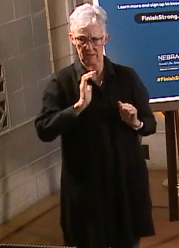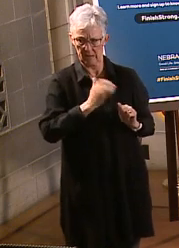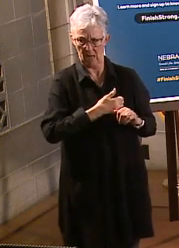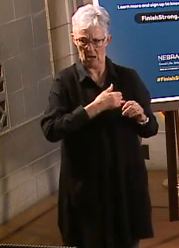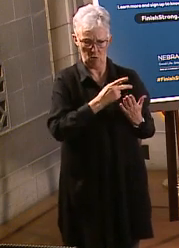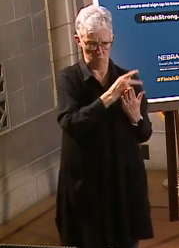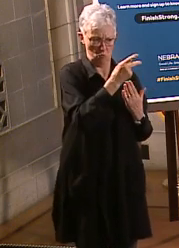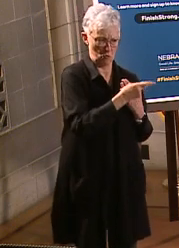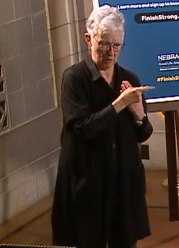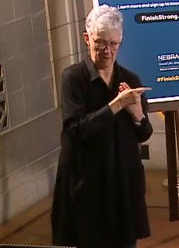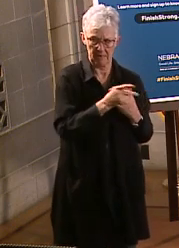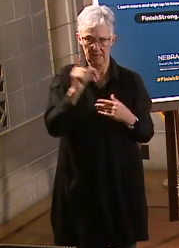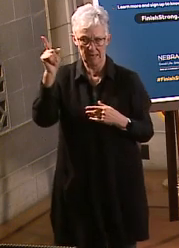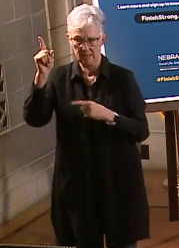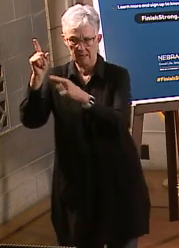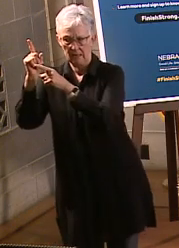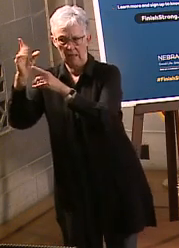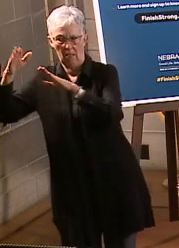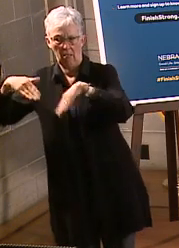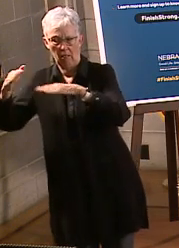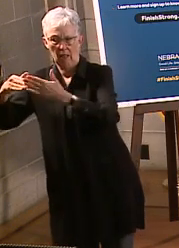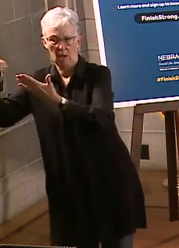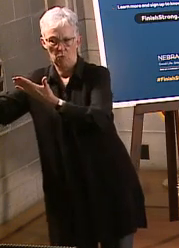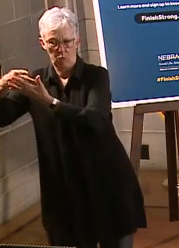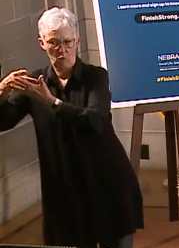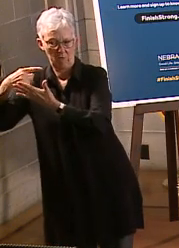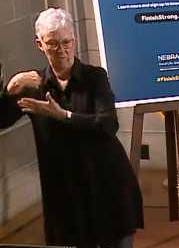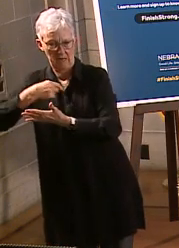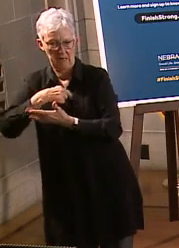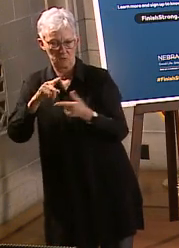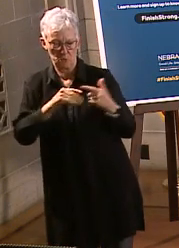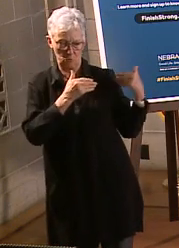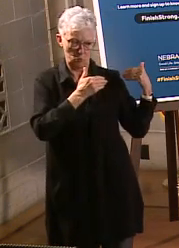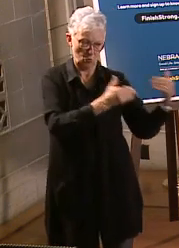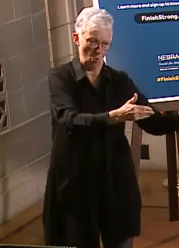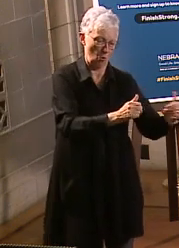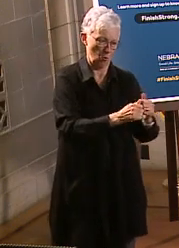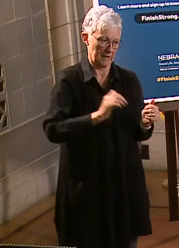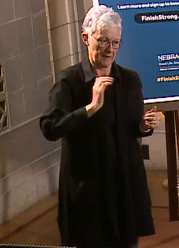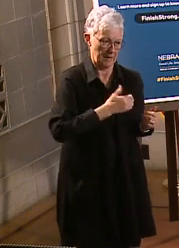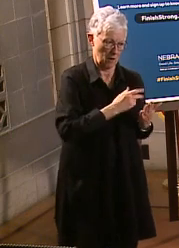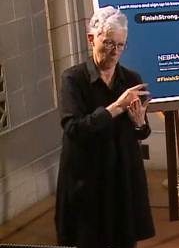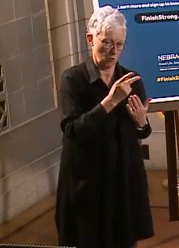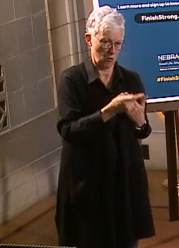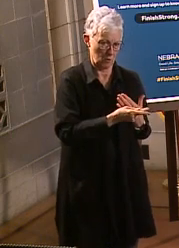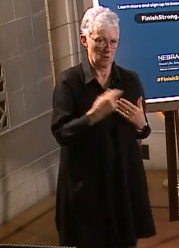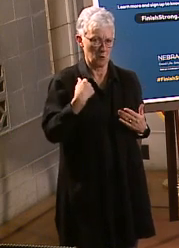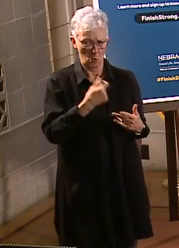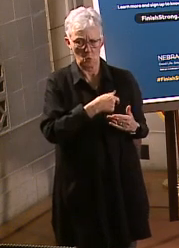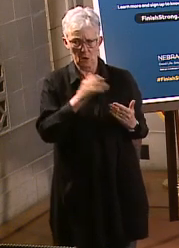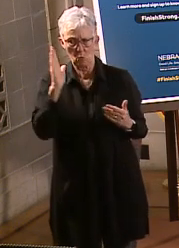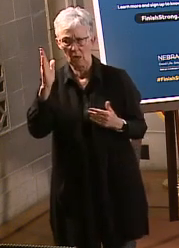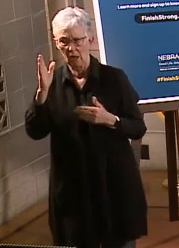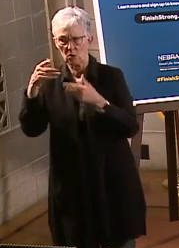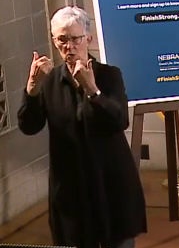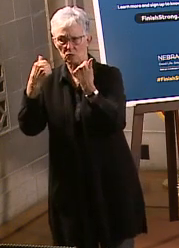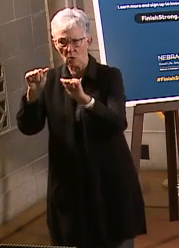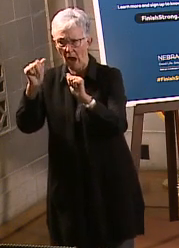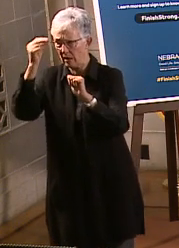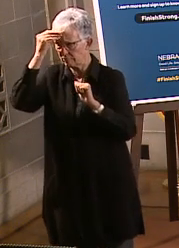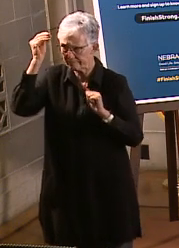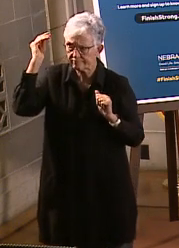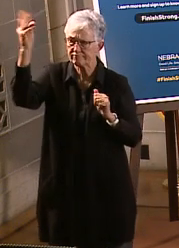not given us the go-ahead to go forward on this, we are going to be communicating with the Biden administration about why this is really a good thing